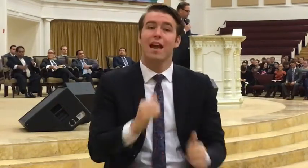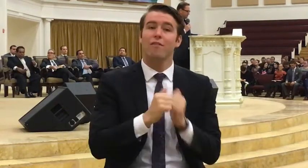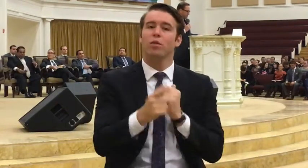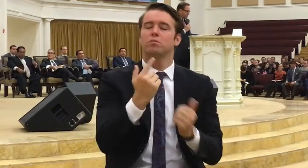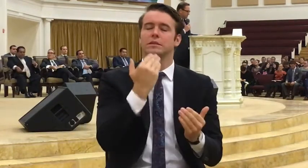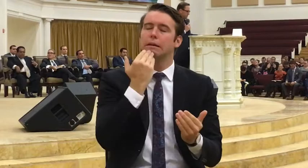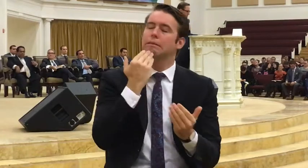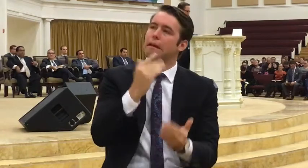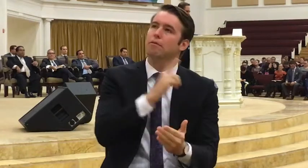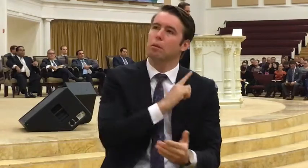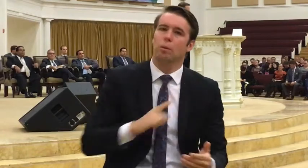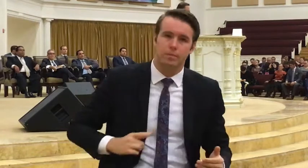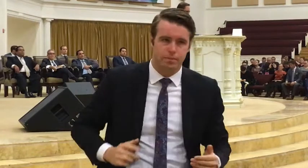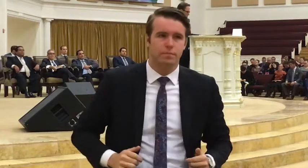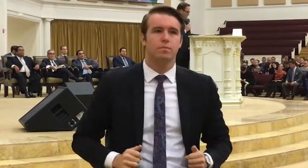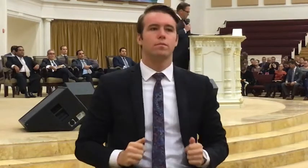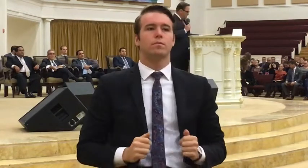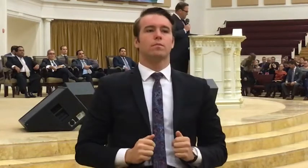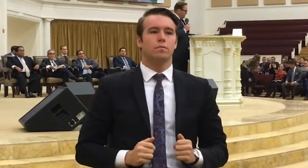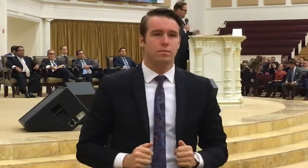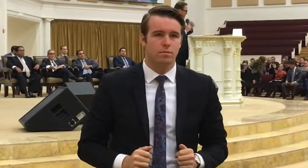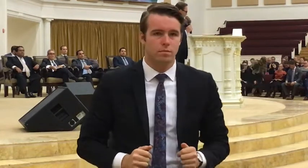Lord." Thank the Lord.